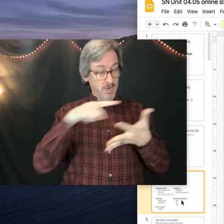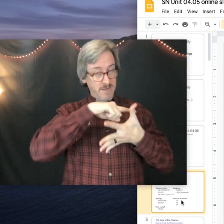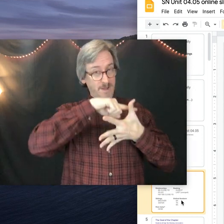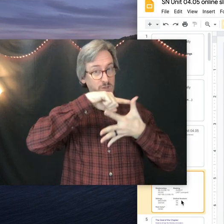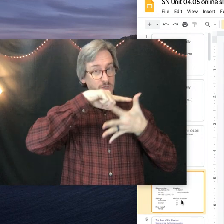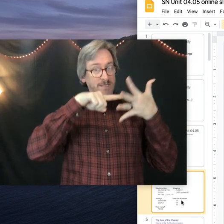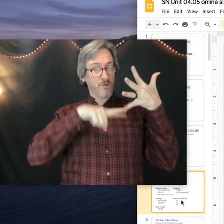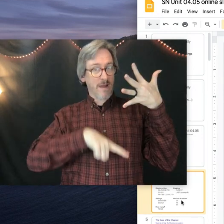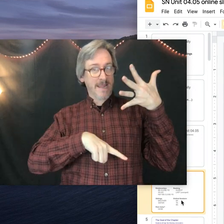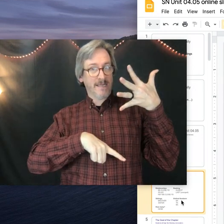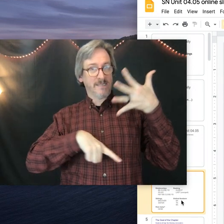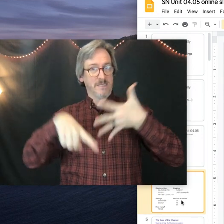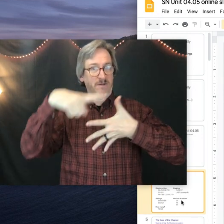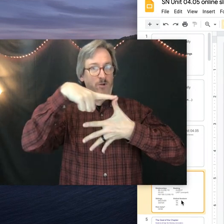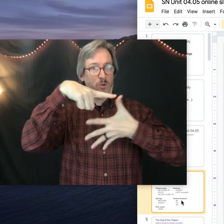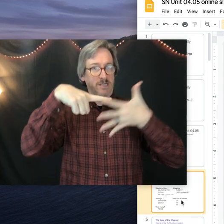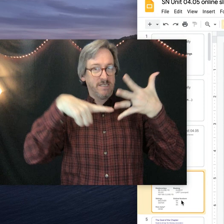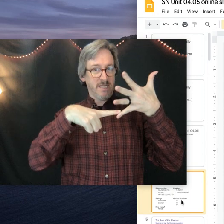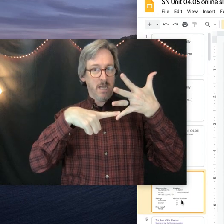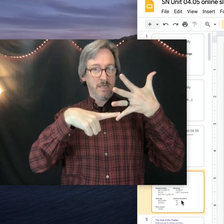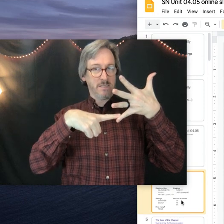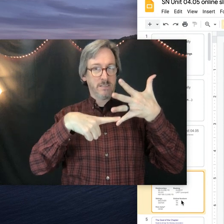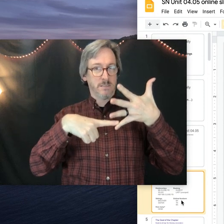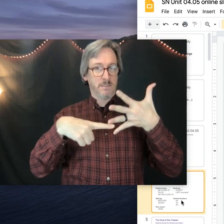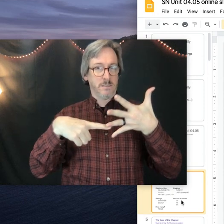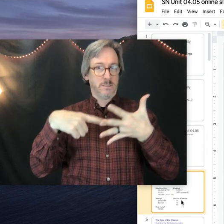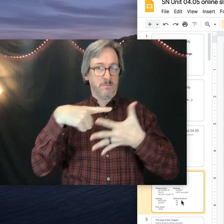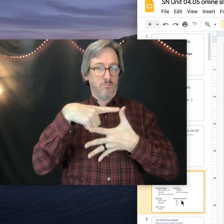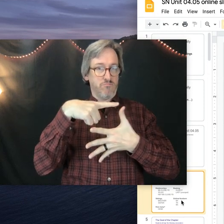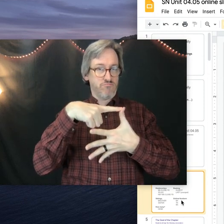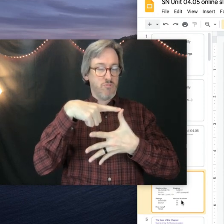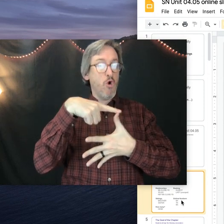We've talked about using the ranking system of oldest to youngest.